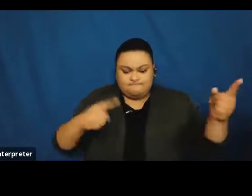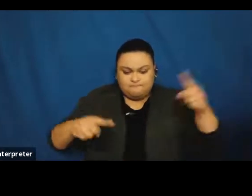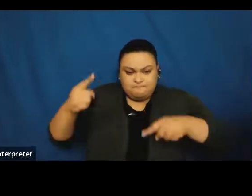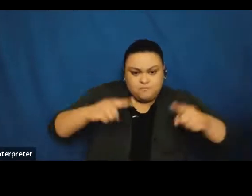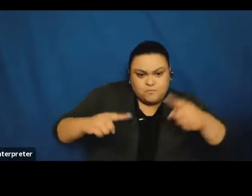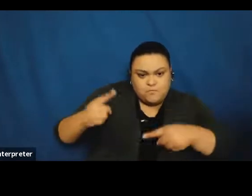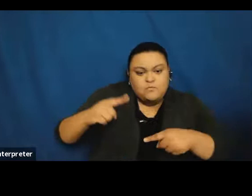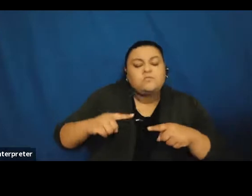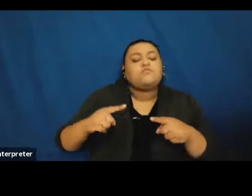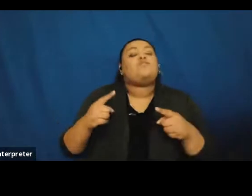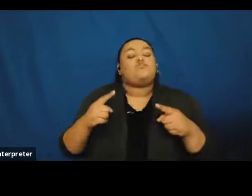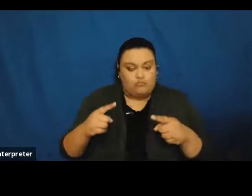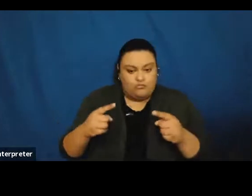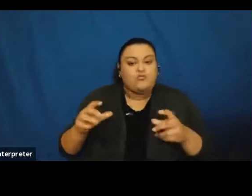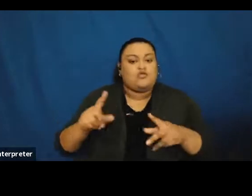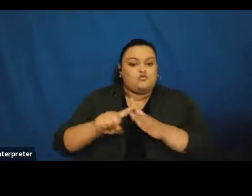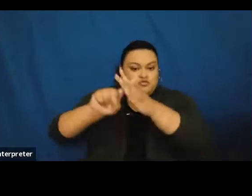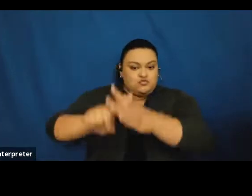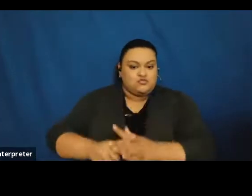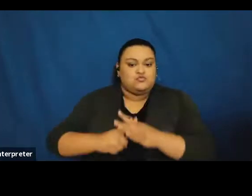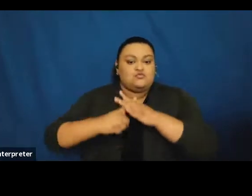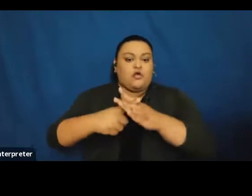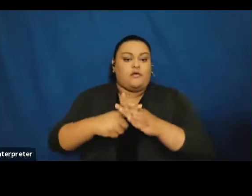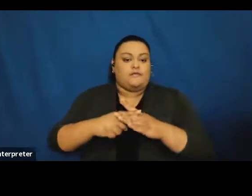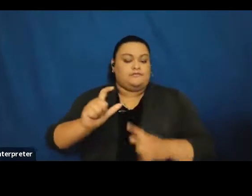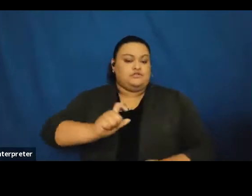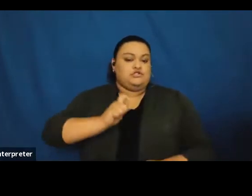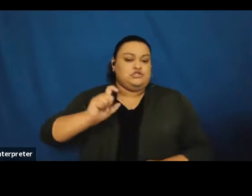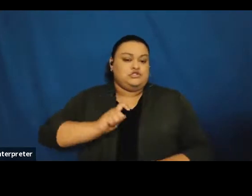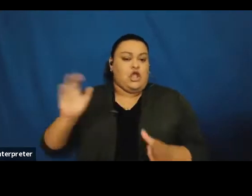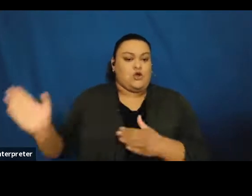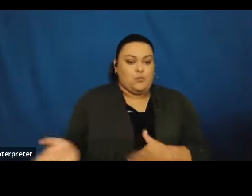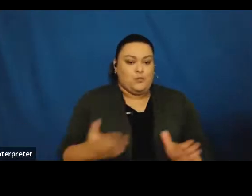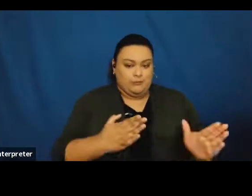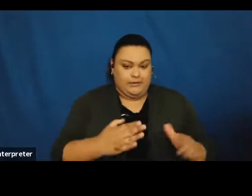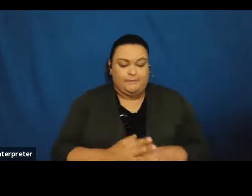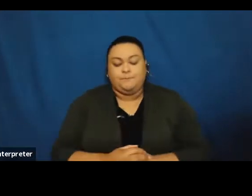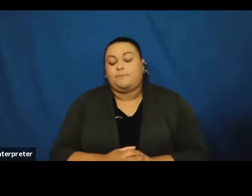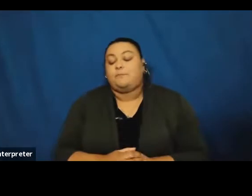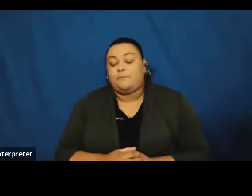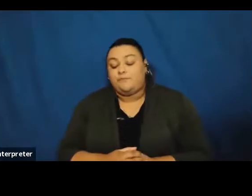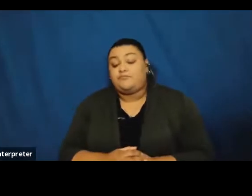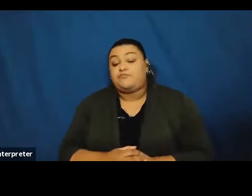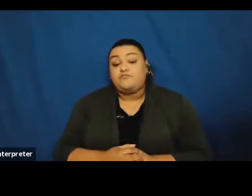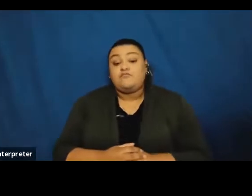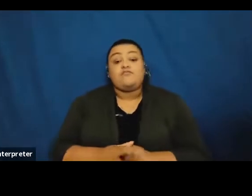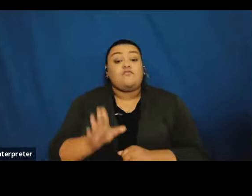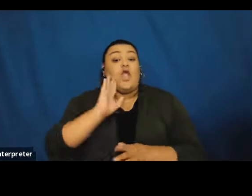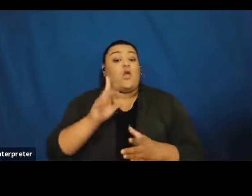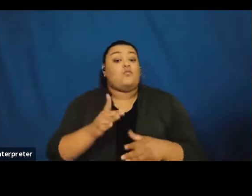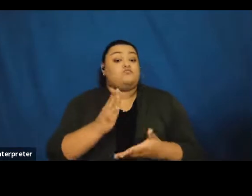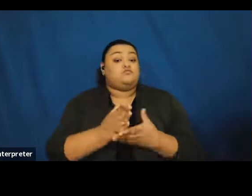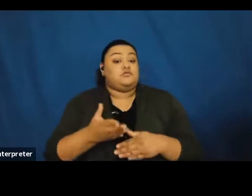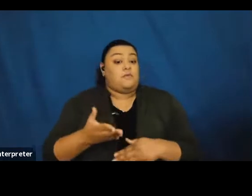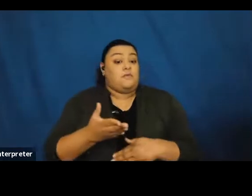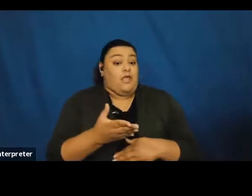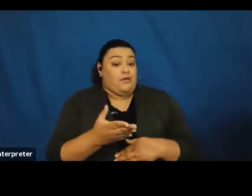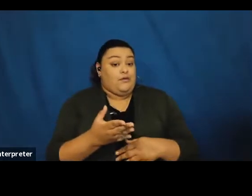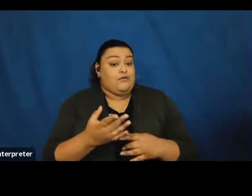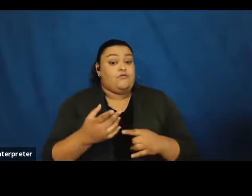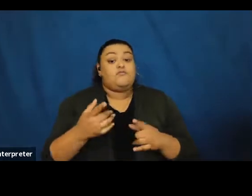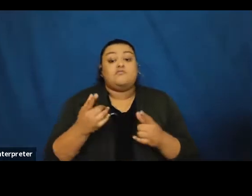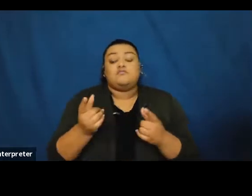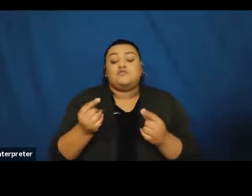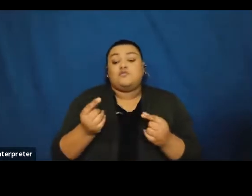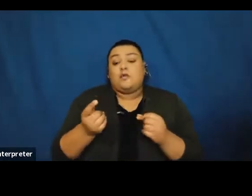Chicano movement. So anyway, I'll stop there at that point. Maybe to Q&A,